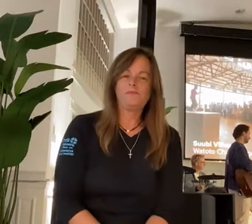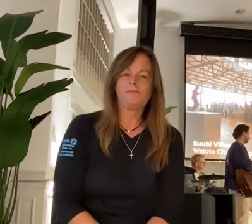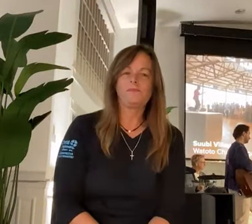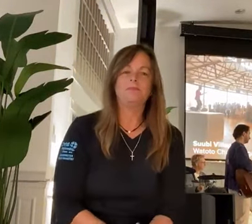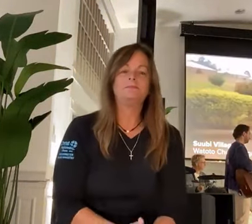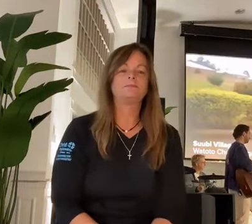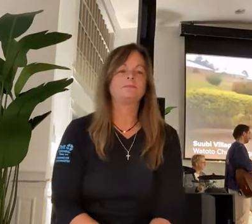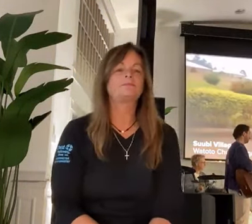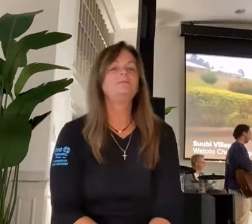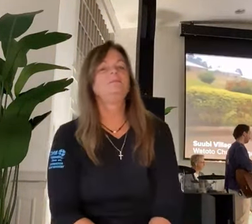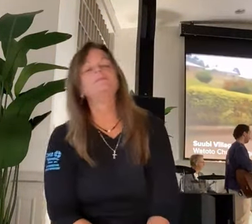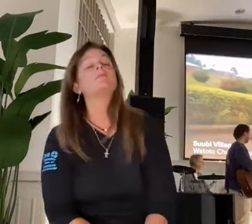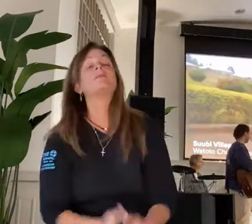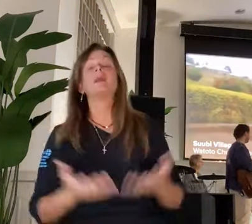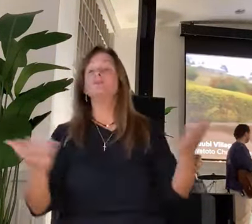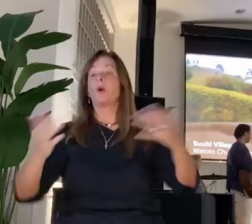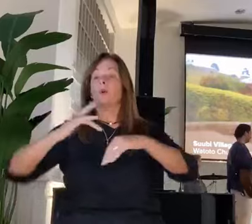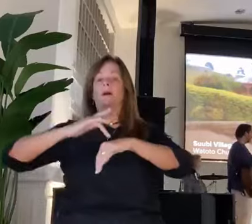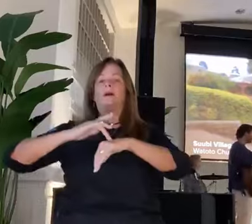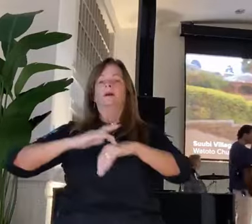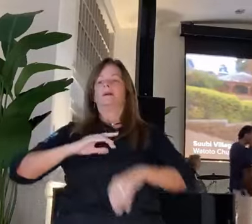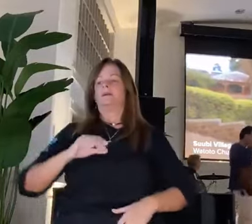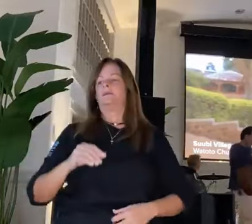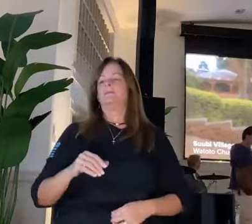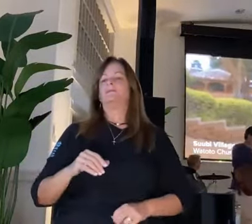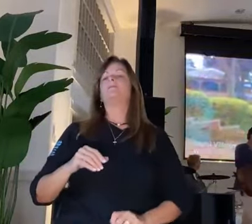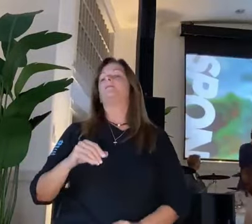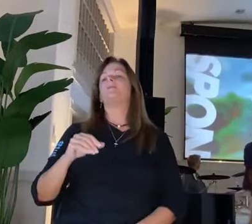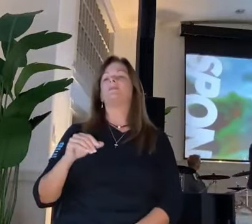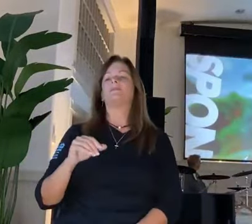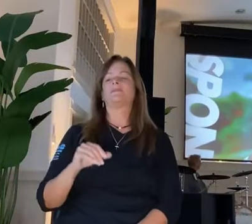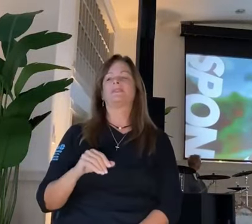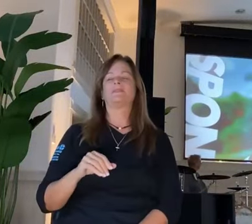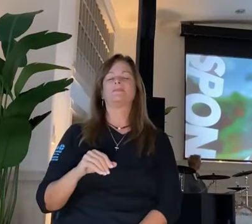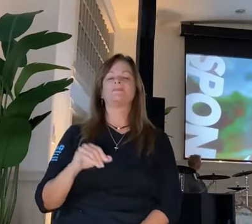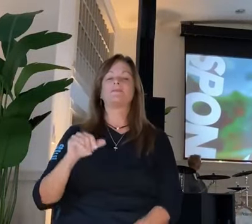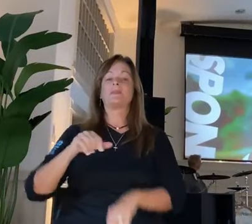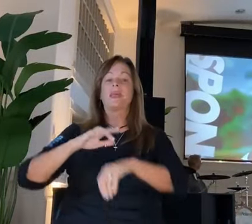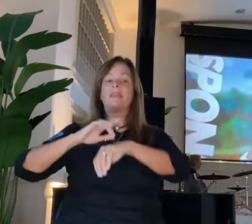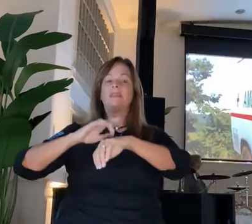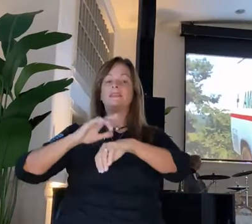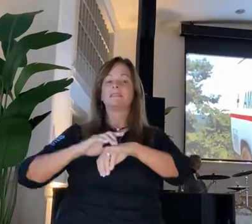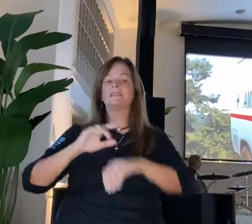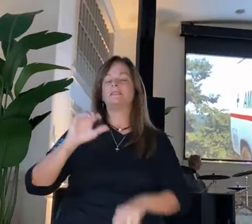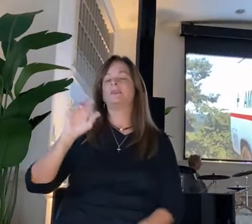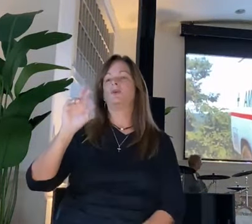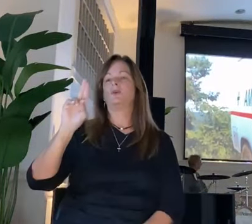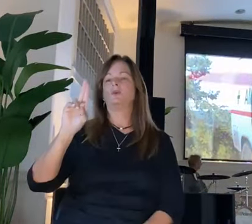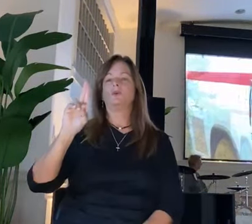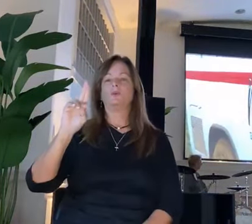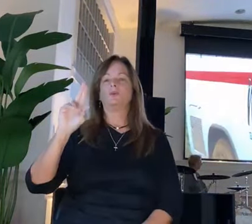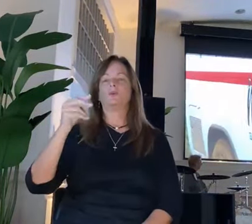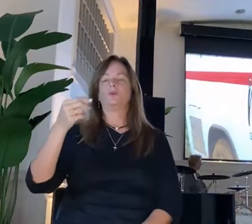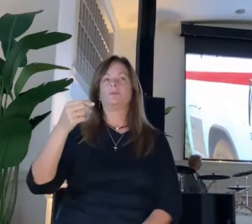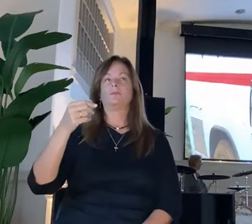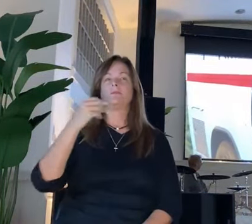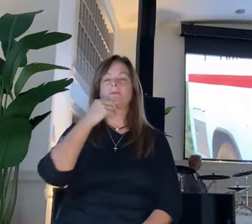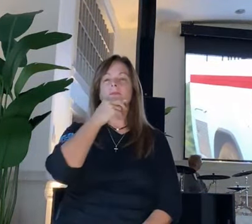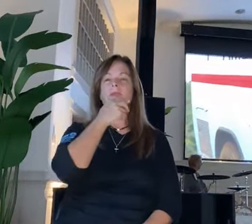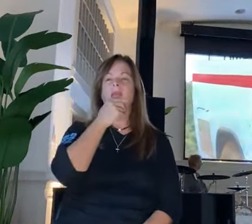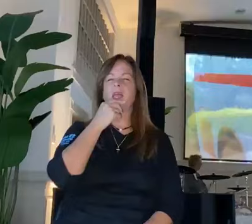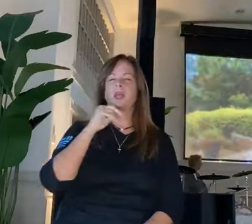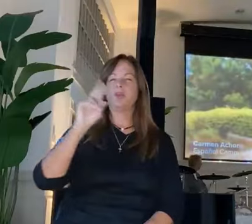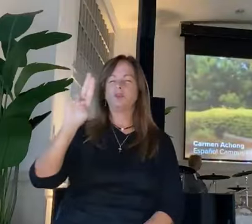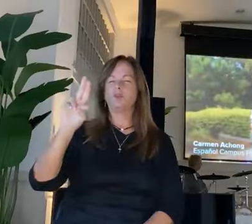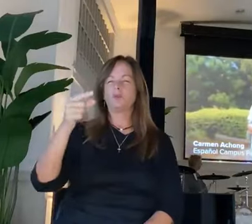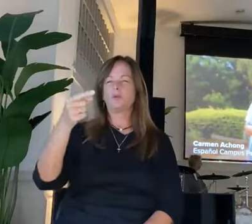Hi, church. We are here in Uganda, Africa, with our friends and partners from the church. Last year, during our Christ birthday offering, we